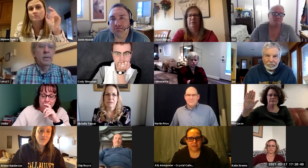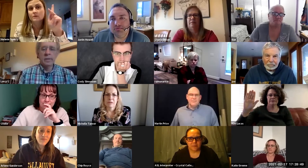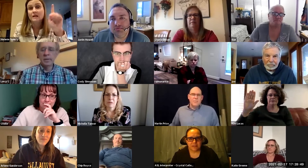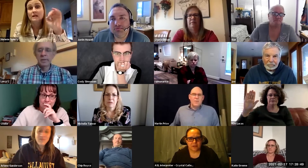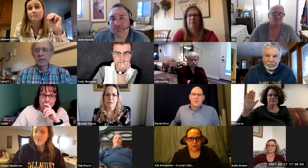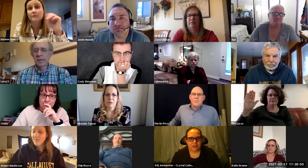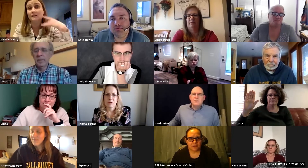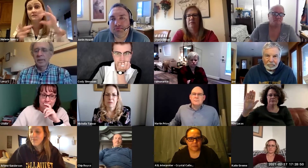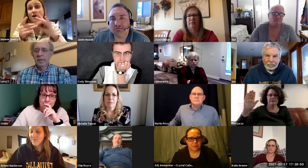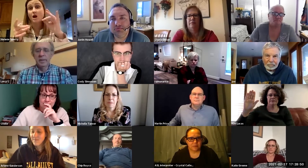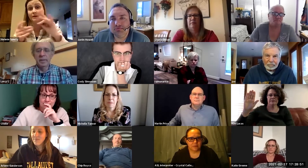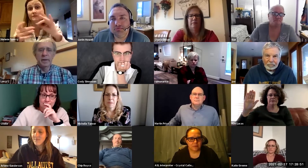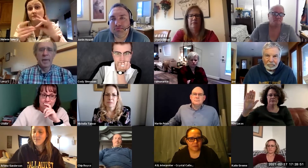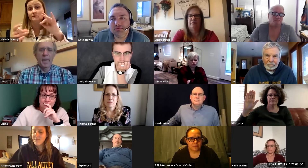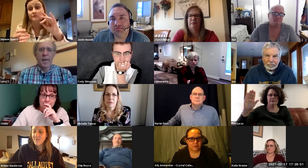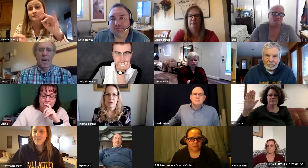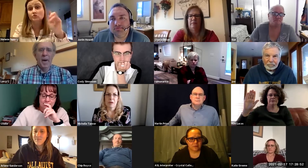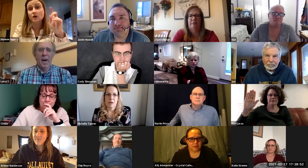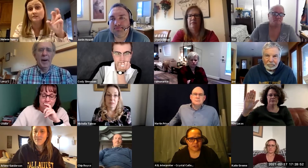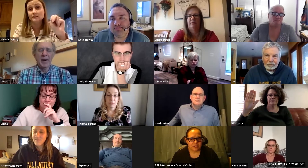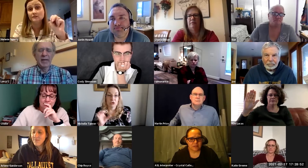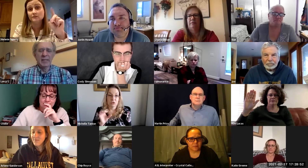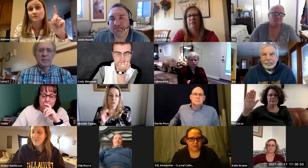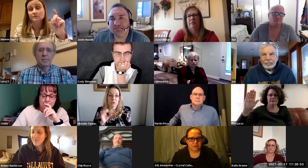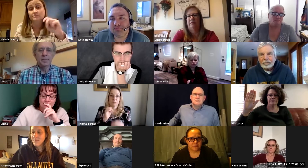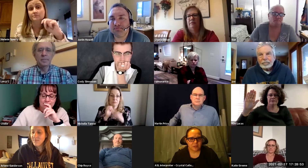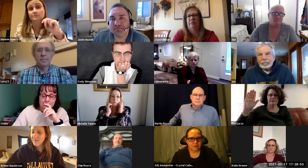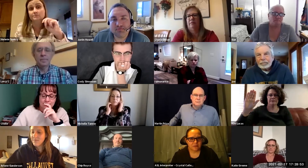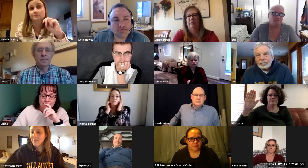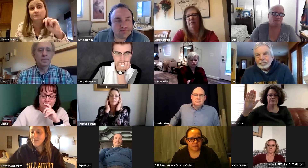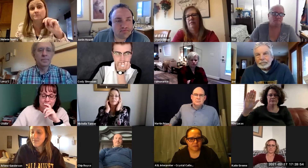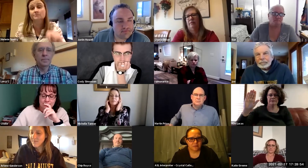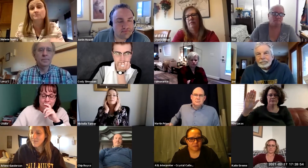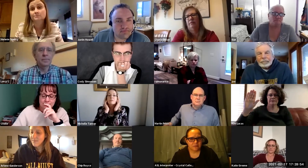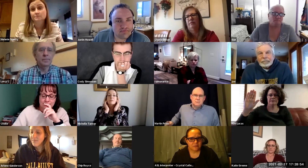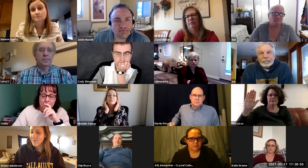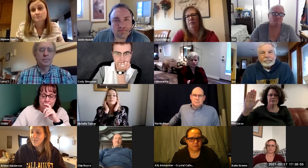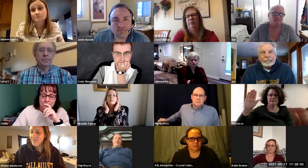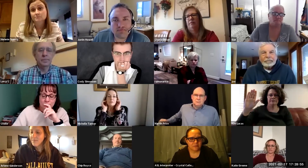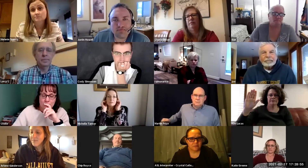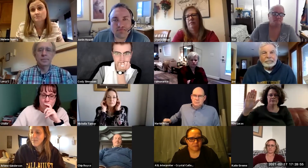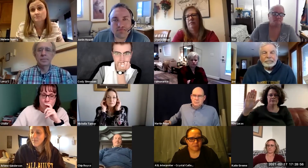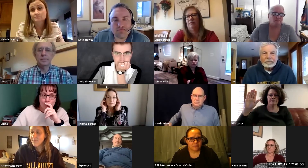Looks like Kim has had her hand up. I think she has a comment as well.